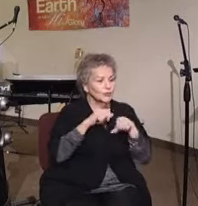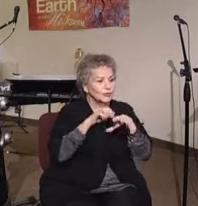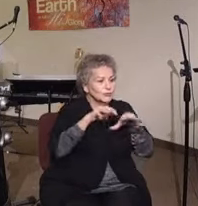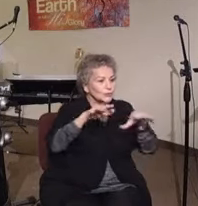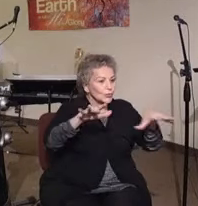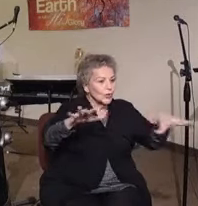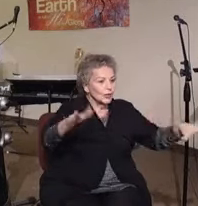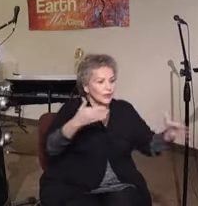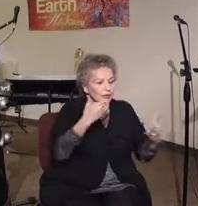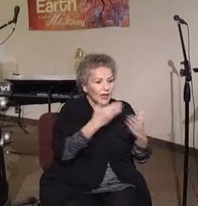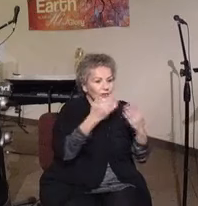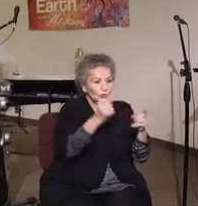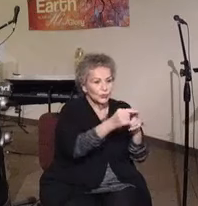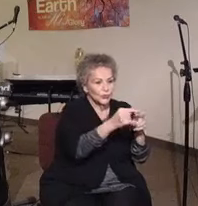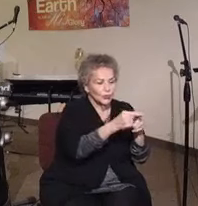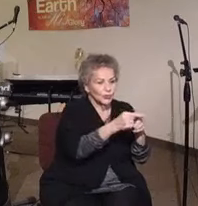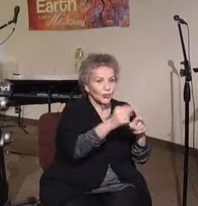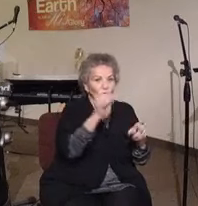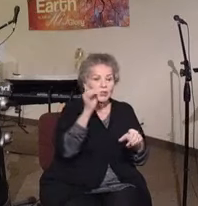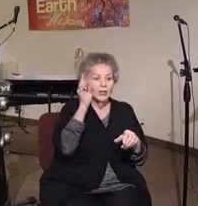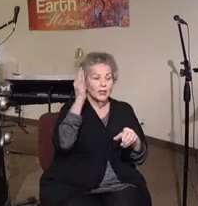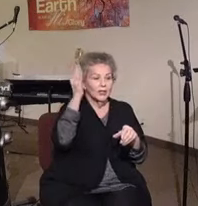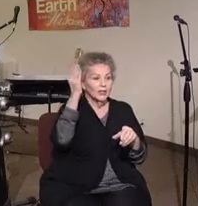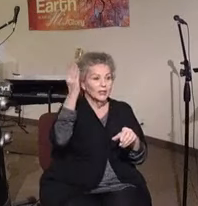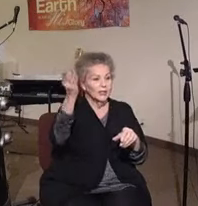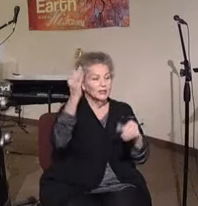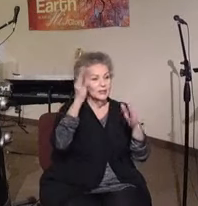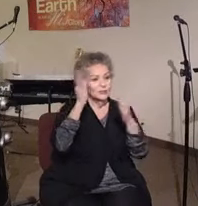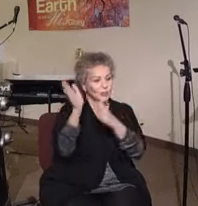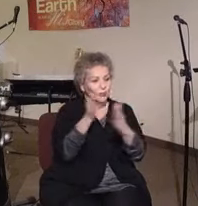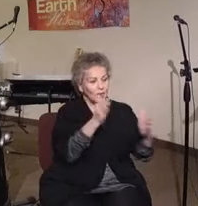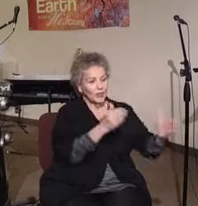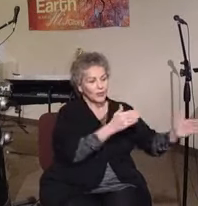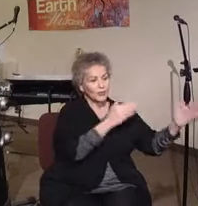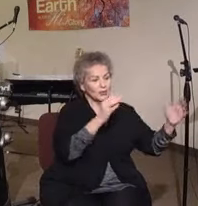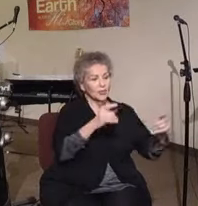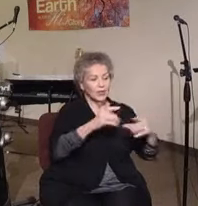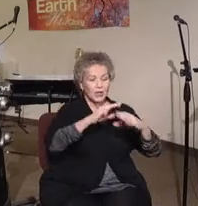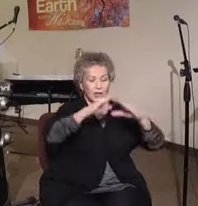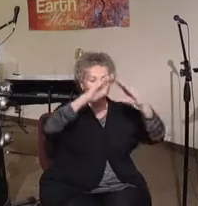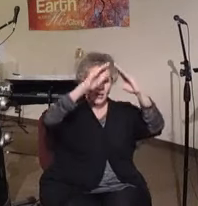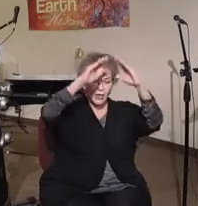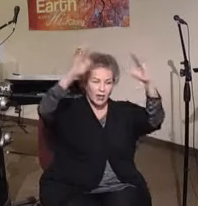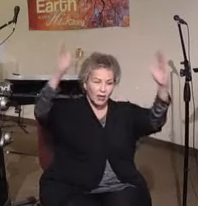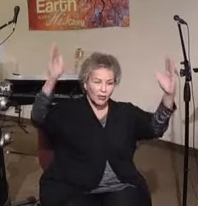word. He's preparing a mansion for you now.